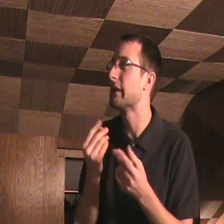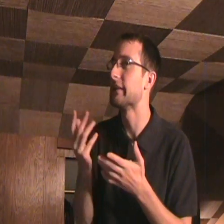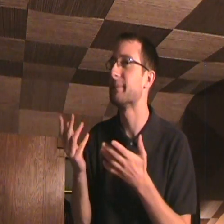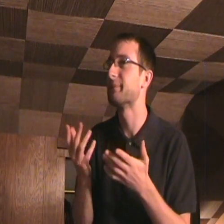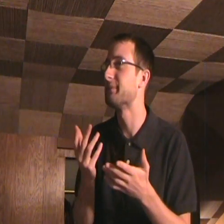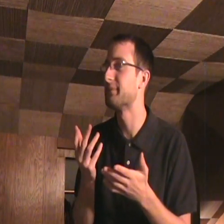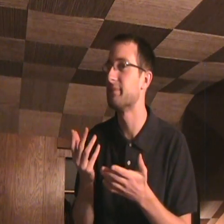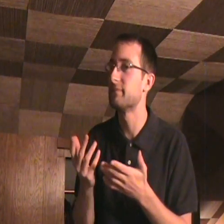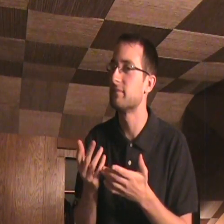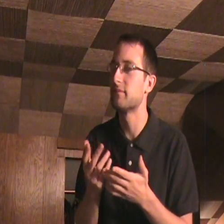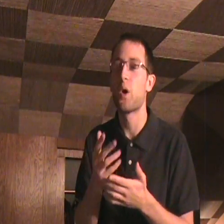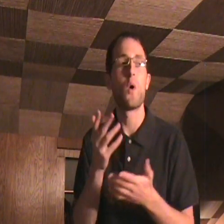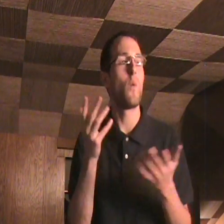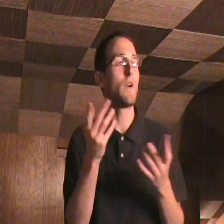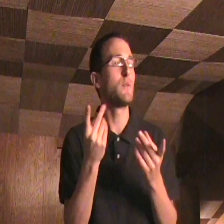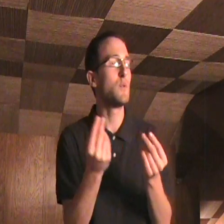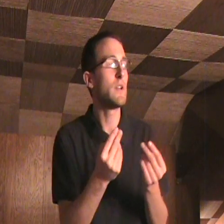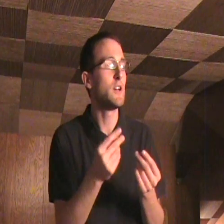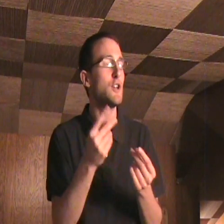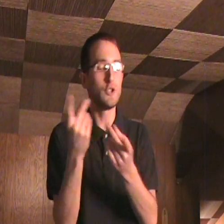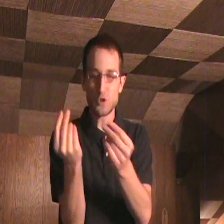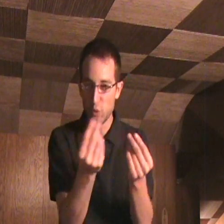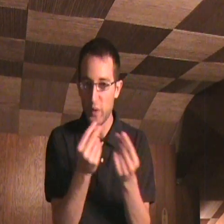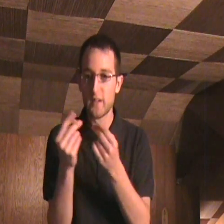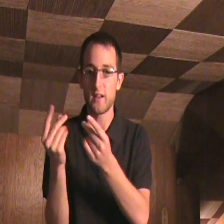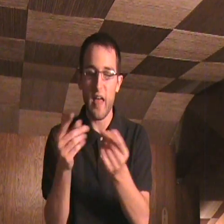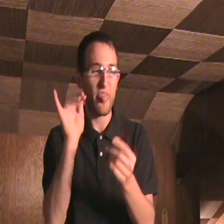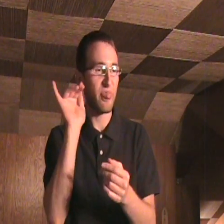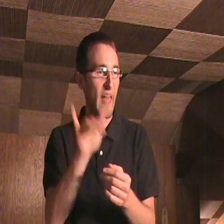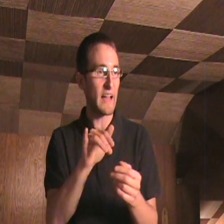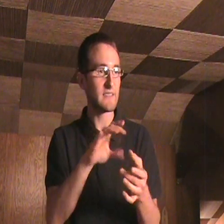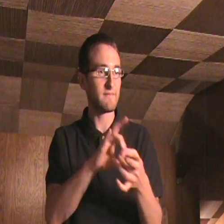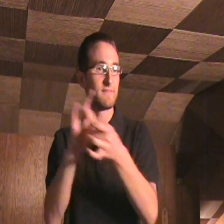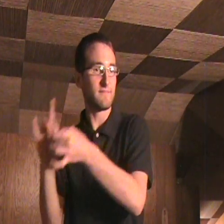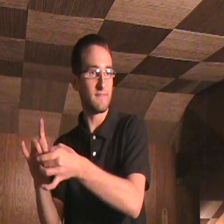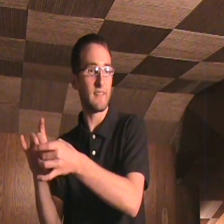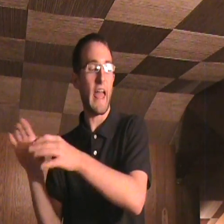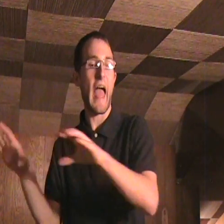Well, what are you doing? Doing is more like an action word. Edward?